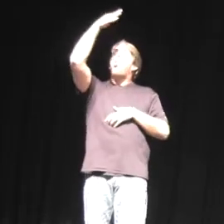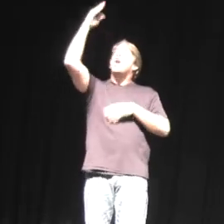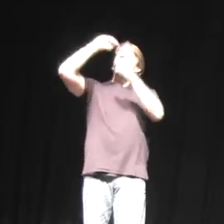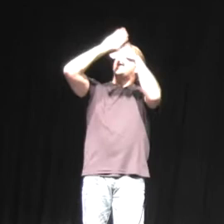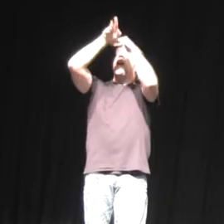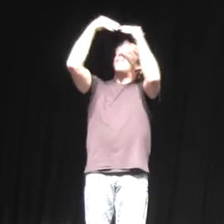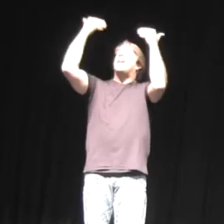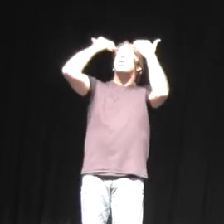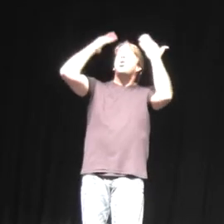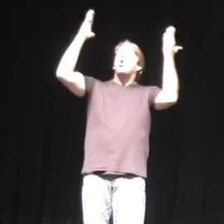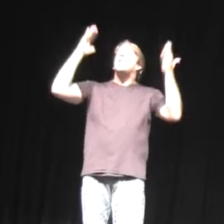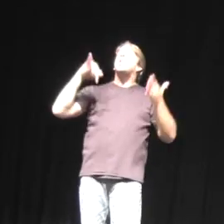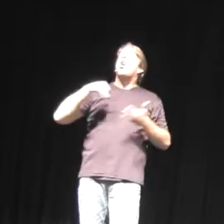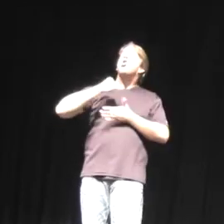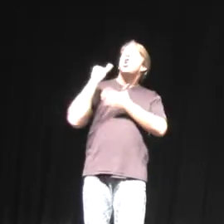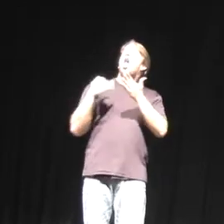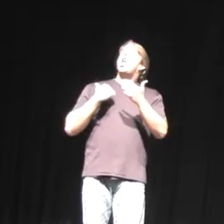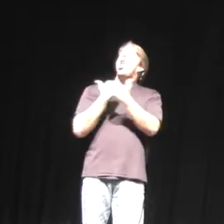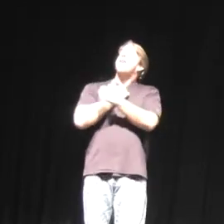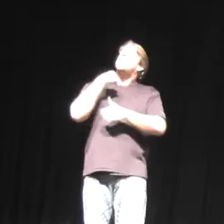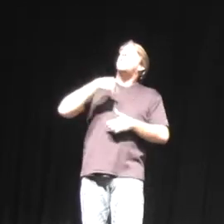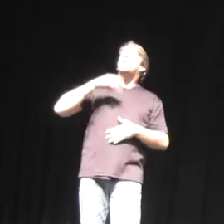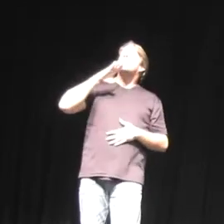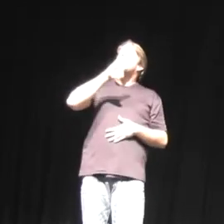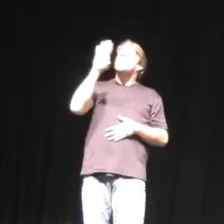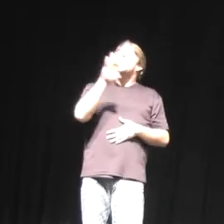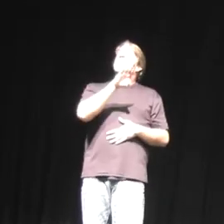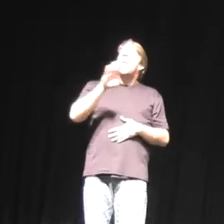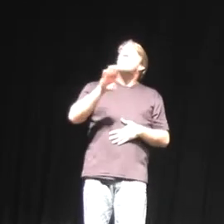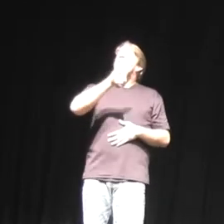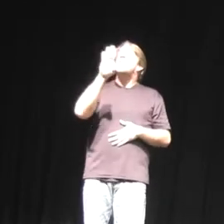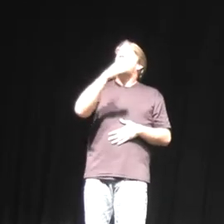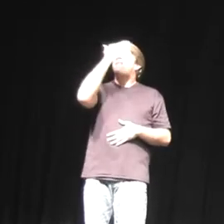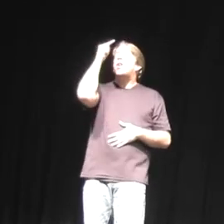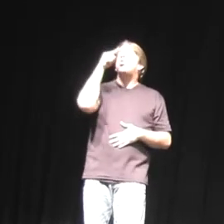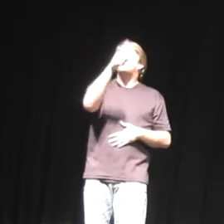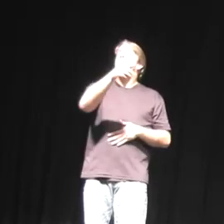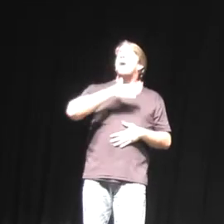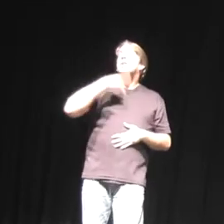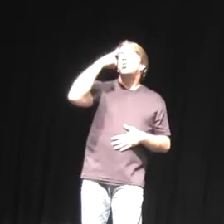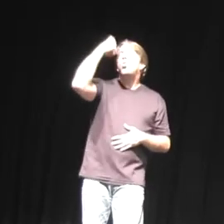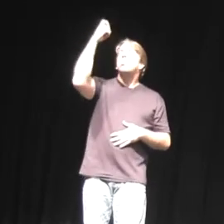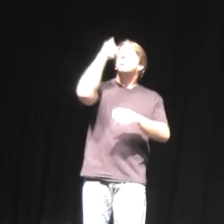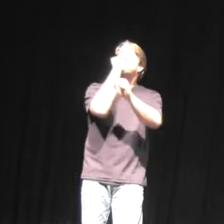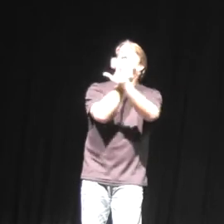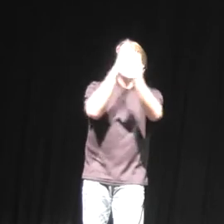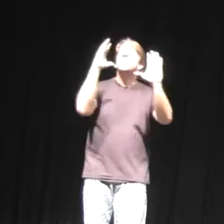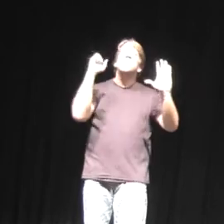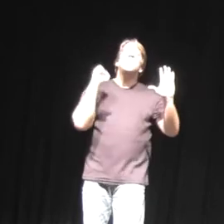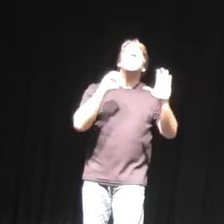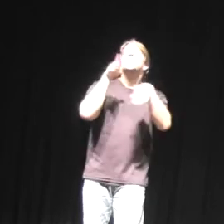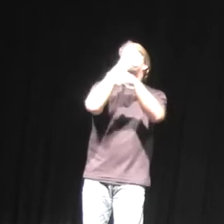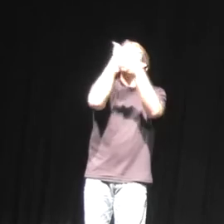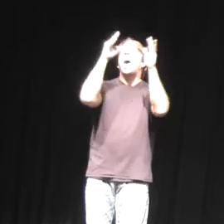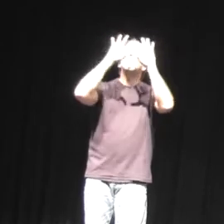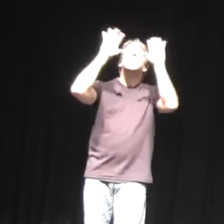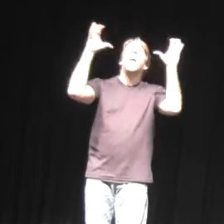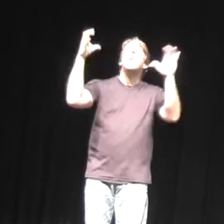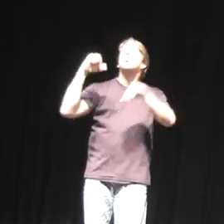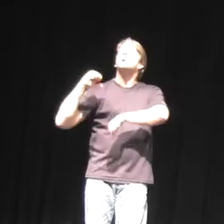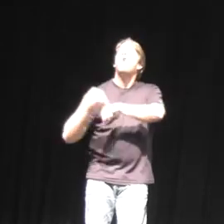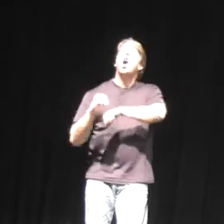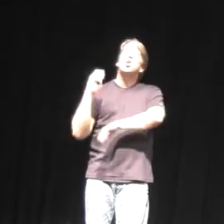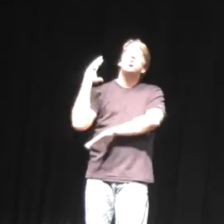This is artistic. I love this. And I will never ever get over you because you are my dream come true. Yeah, sky, clouds, rock,